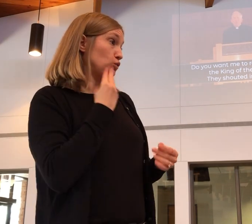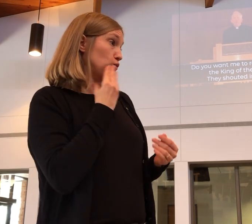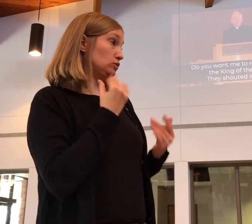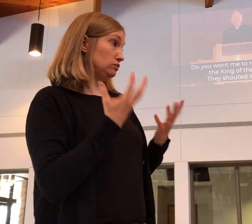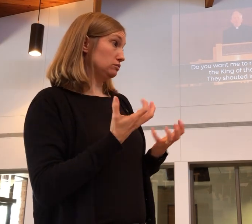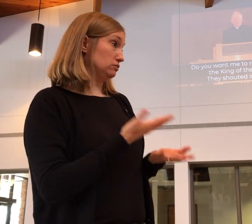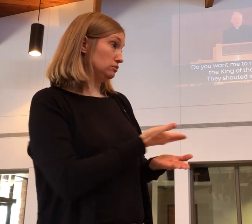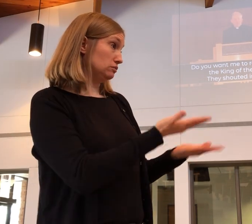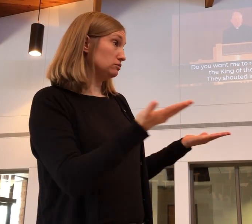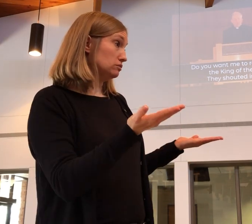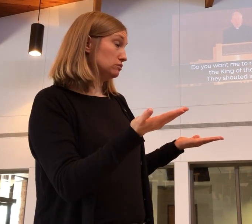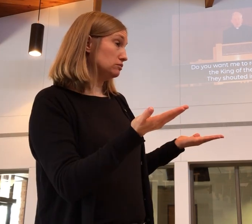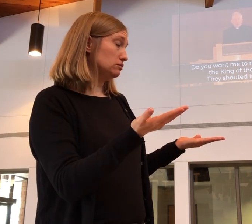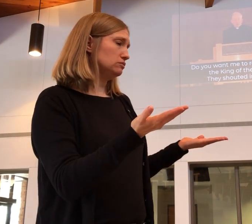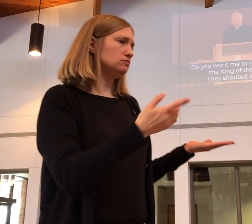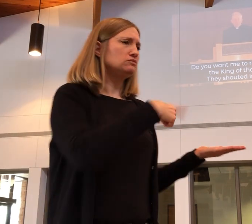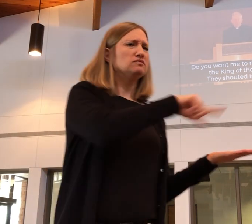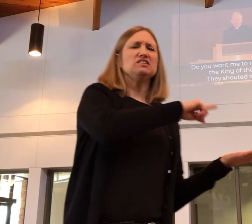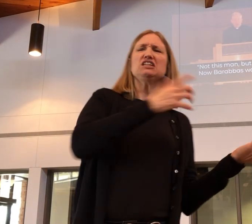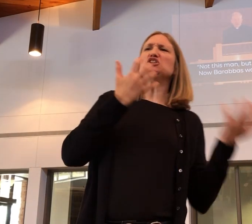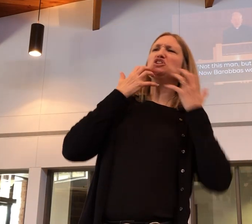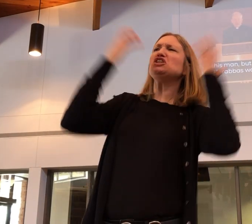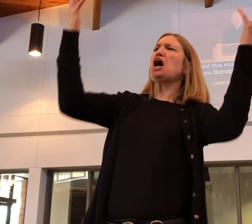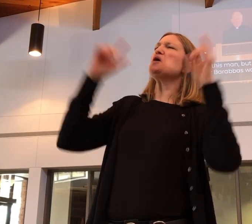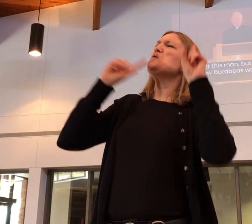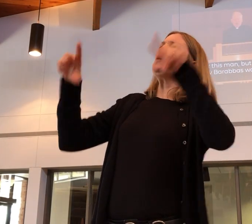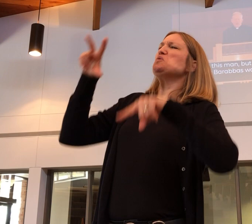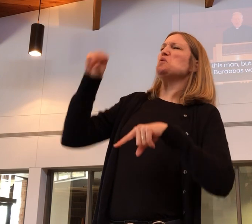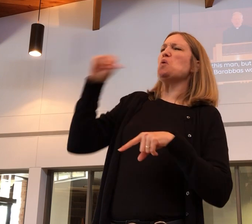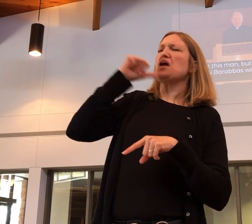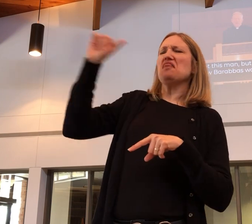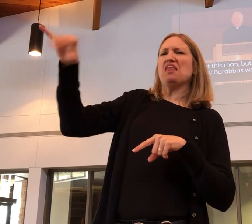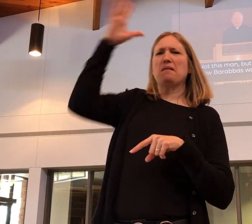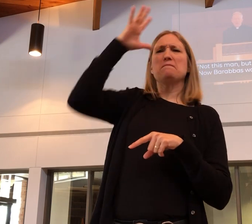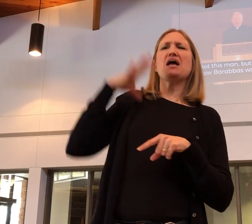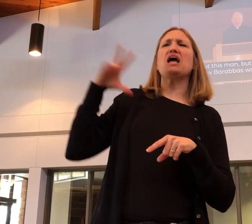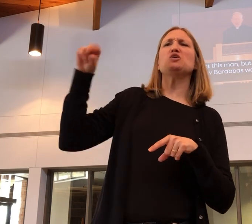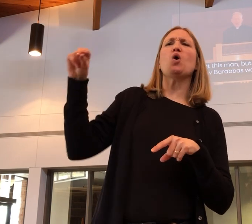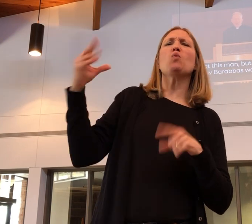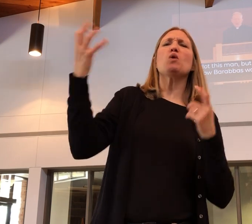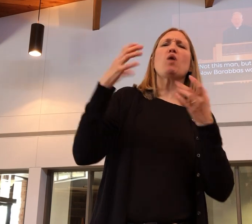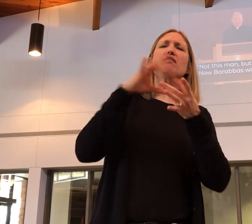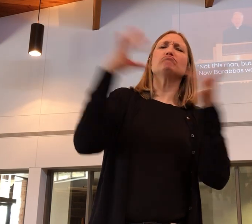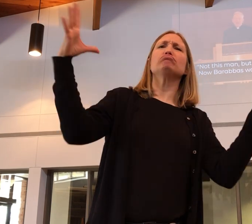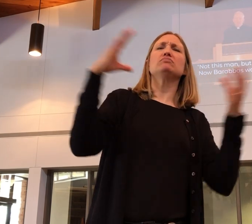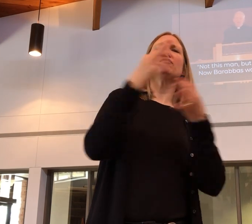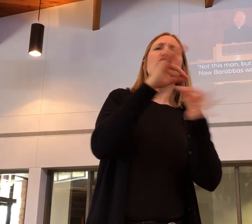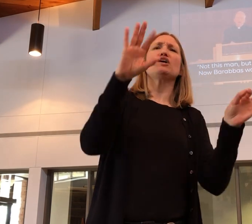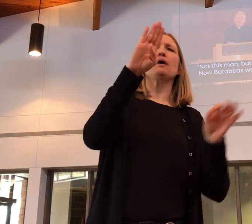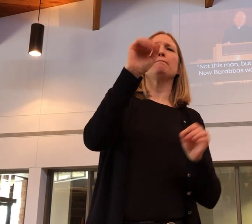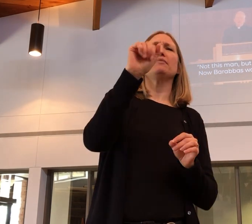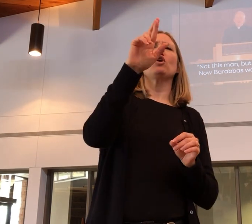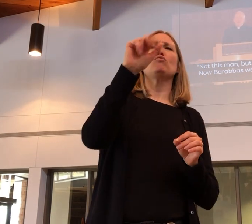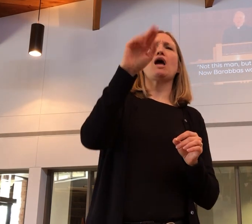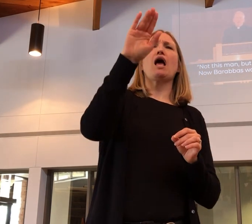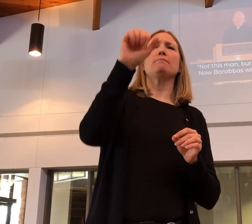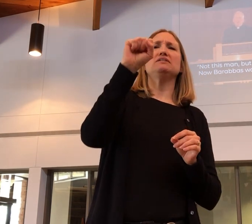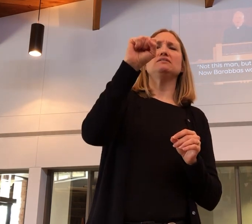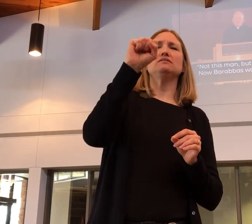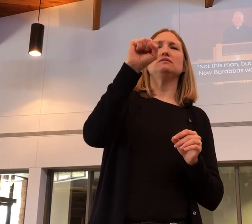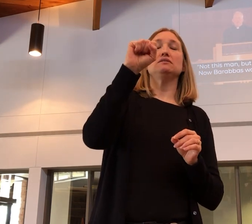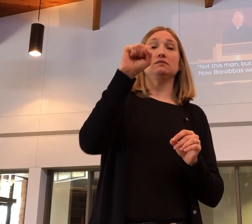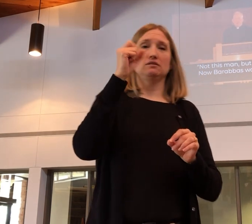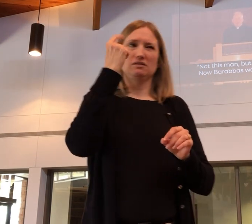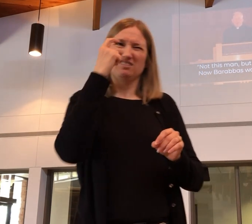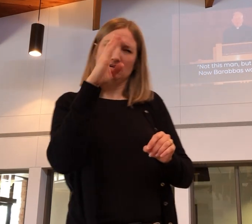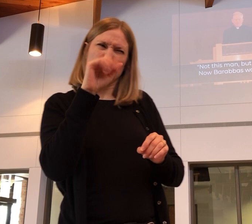Jews?" They shouted in reply, "Not this man, but Barabbas." Now Barabbas was a